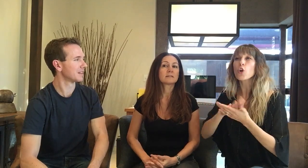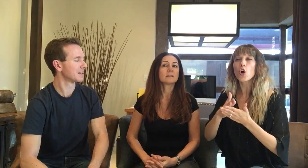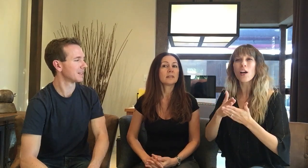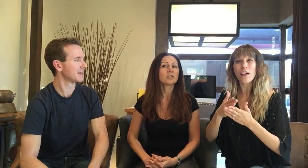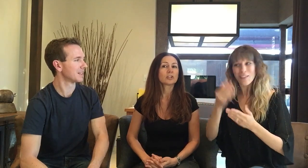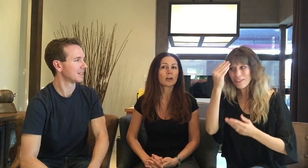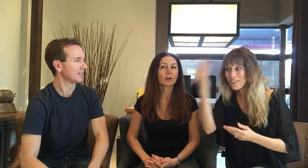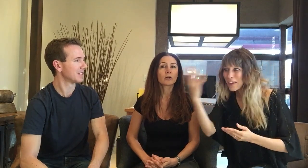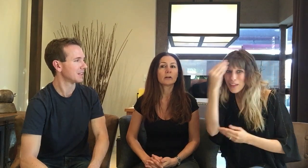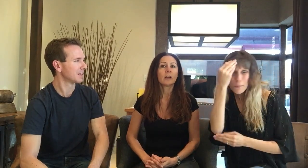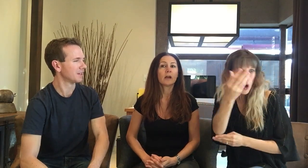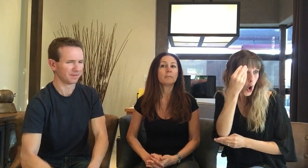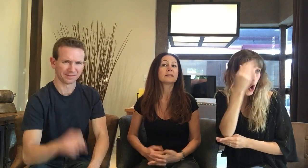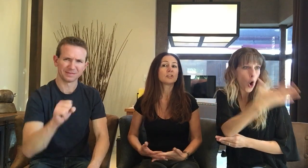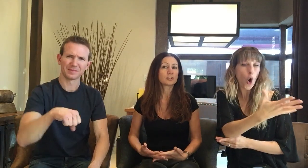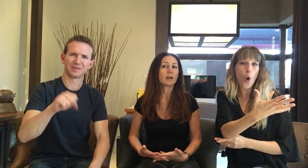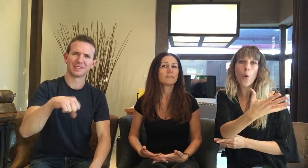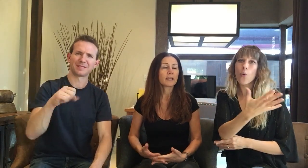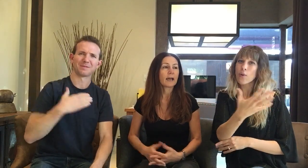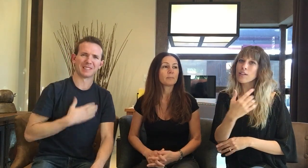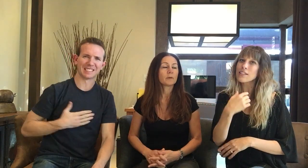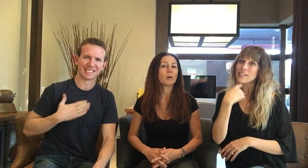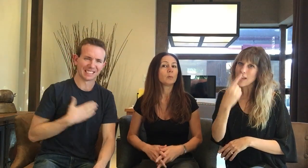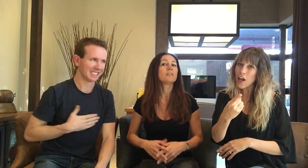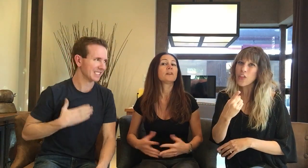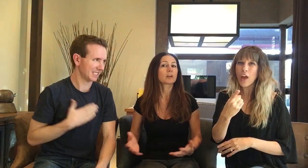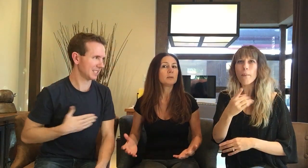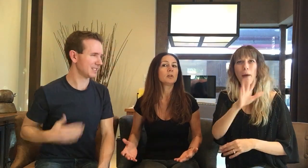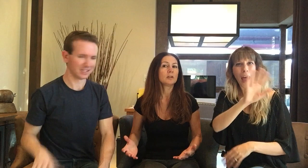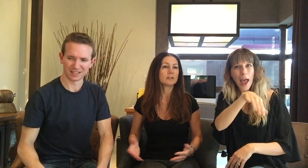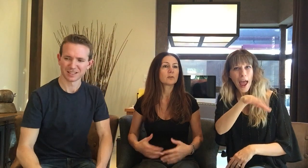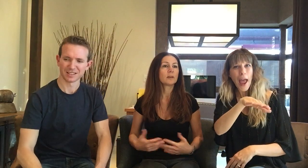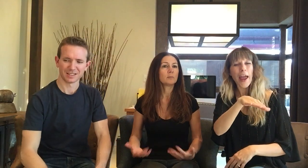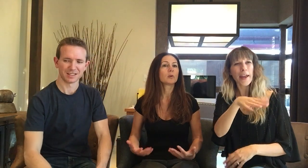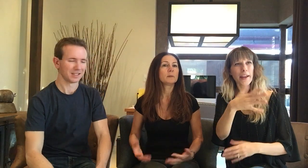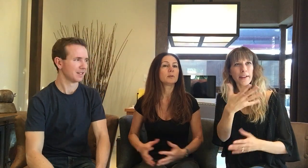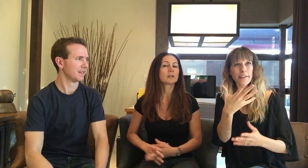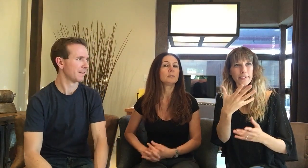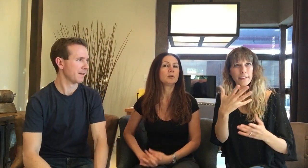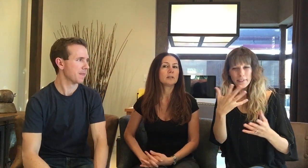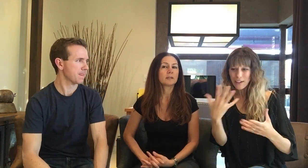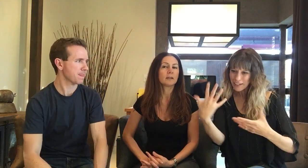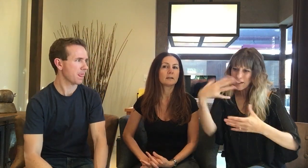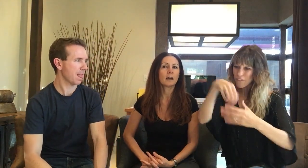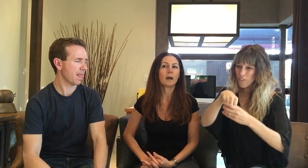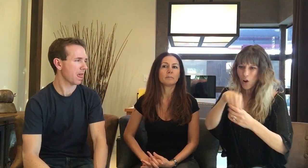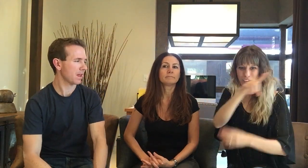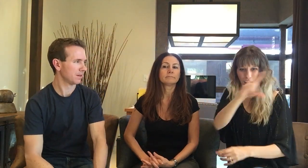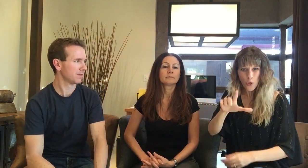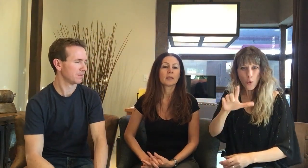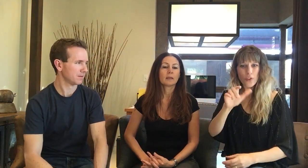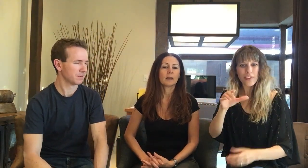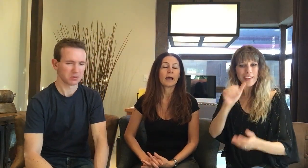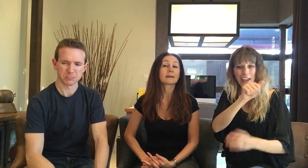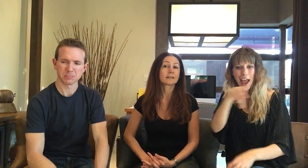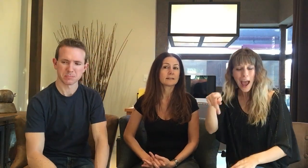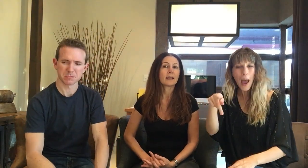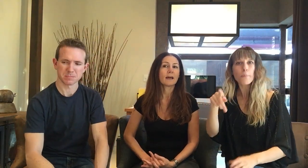that they share a message of the app with their community, so that more people in the community can access the app